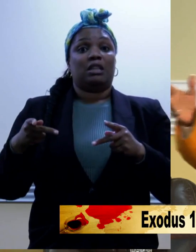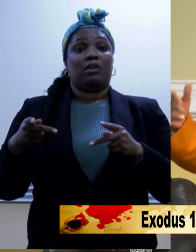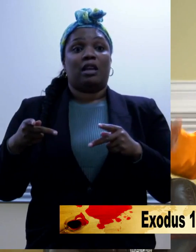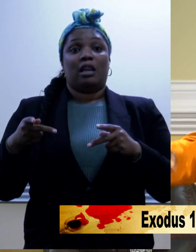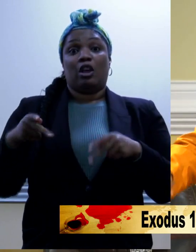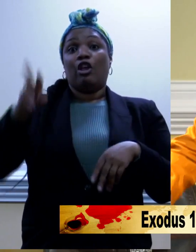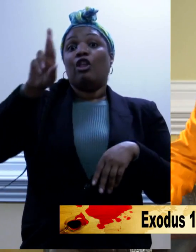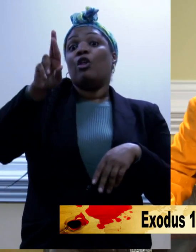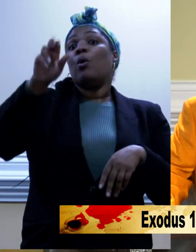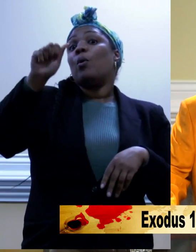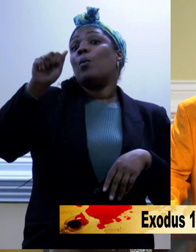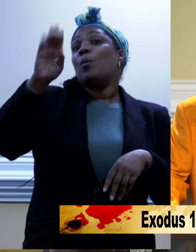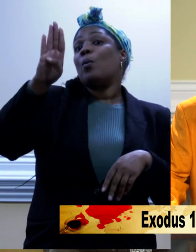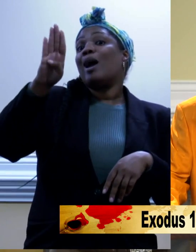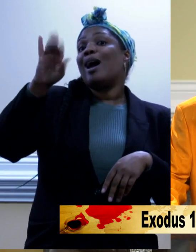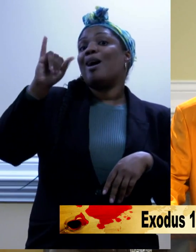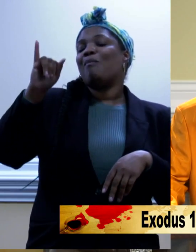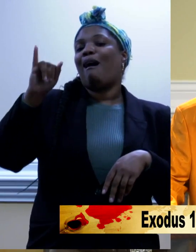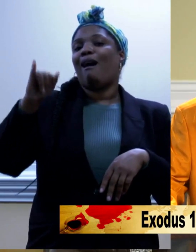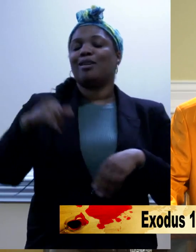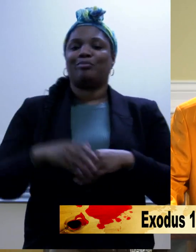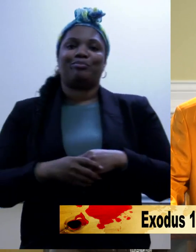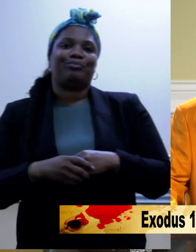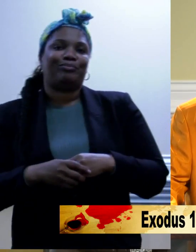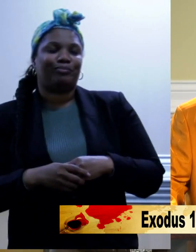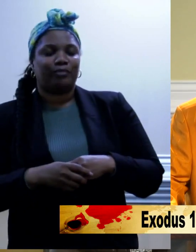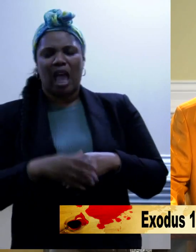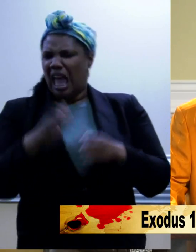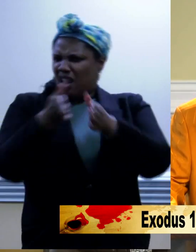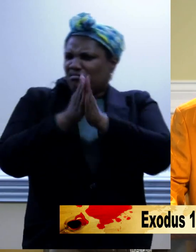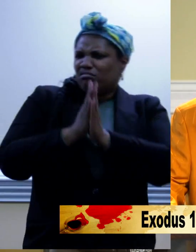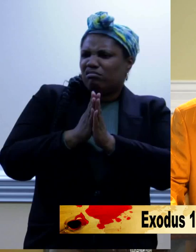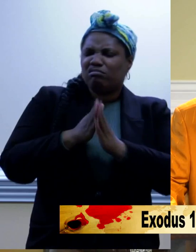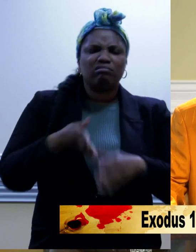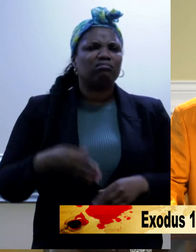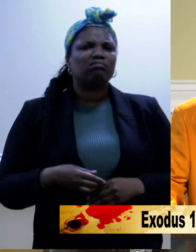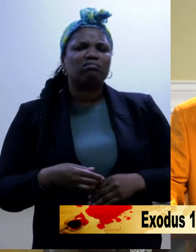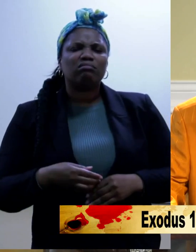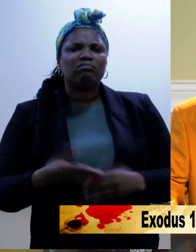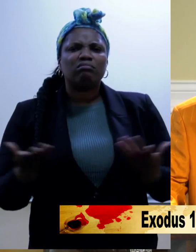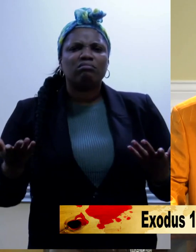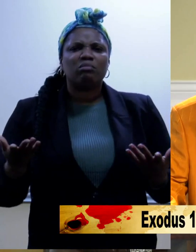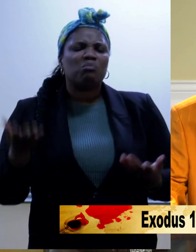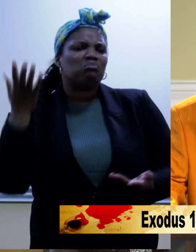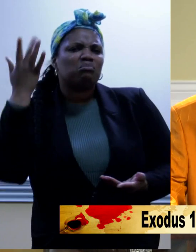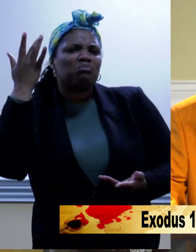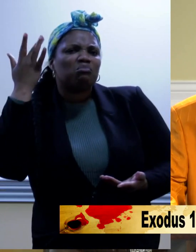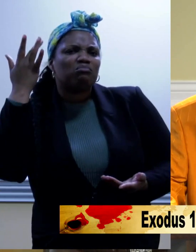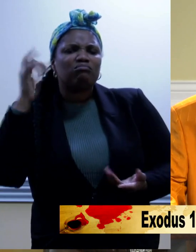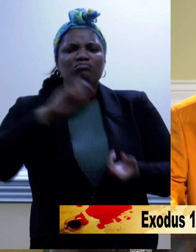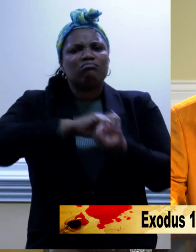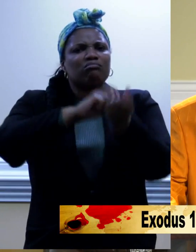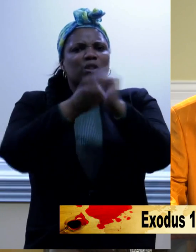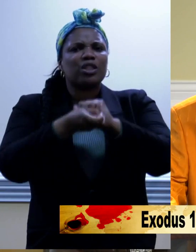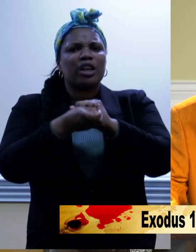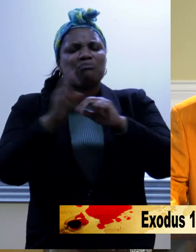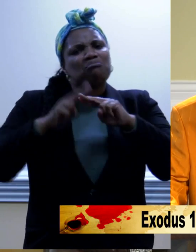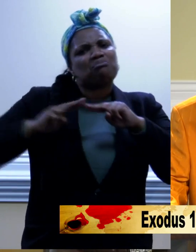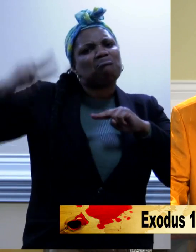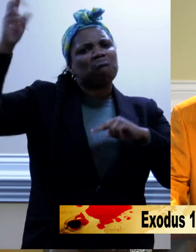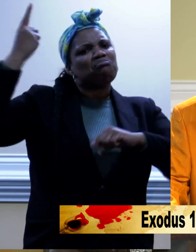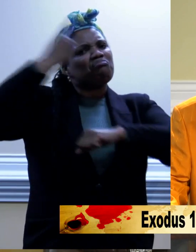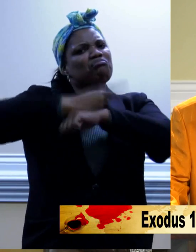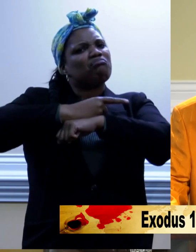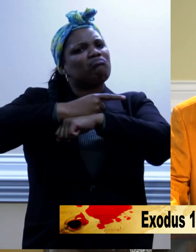rabbi there. And I asked him, So why is it that you changed the holiday? What